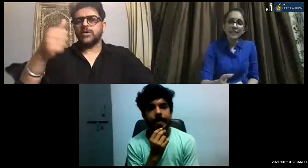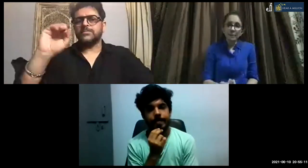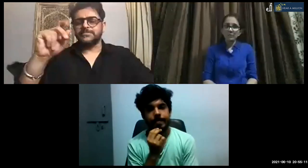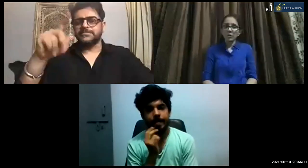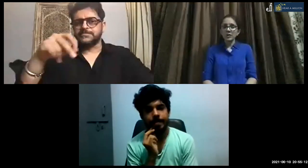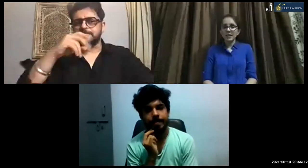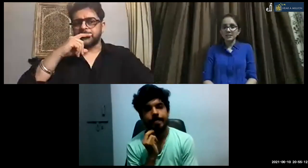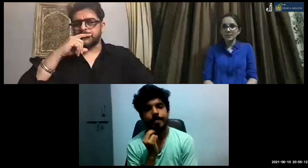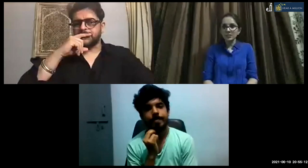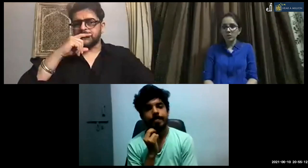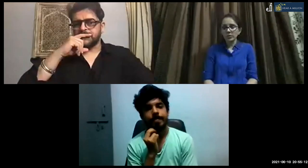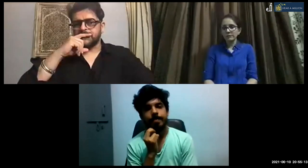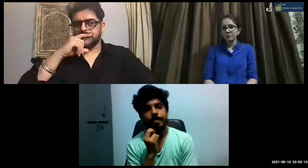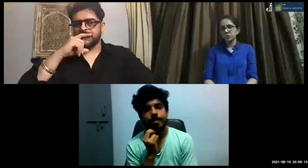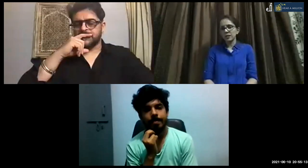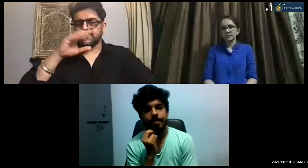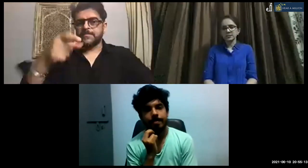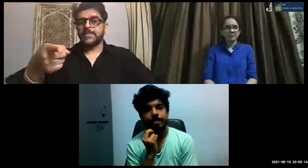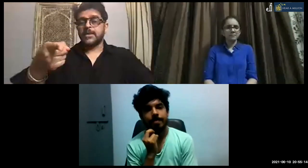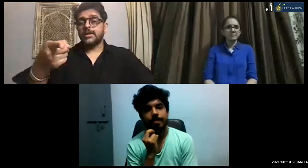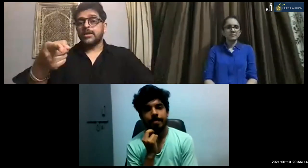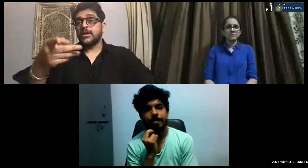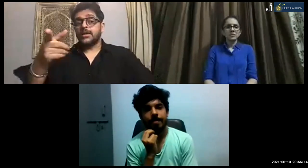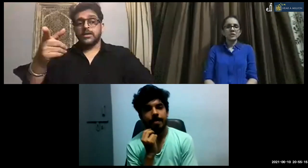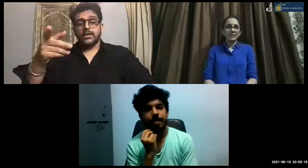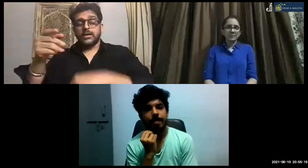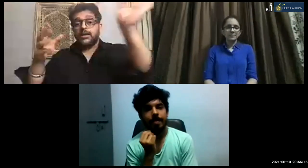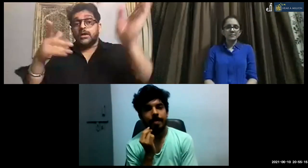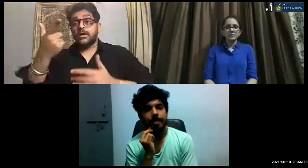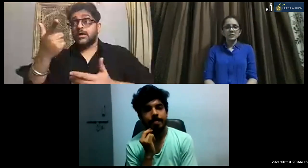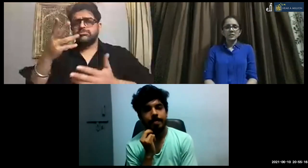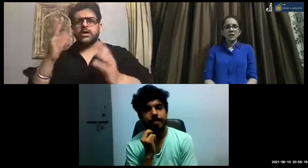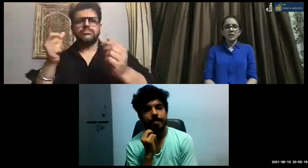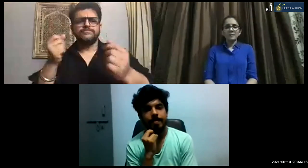can that happen for all classes or only few classes? Right.